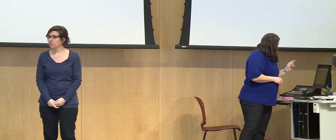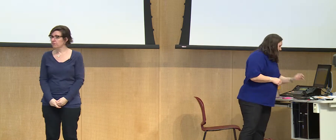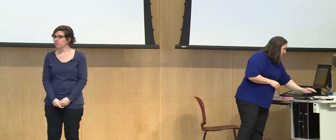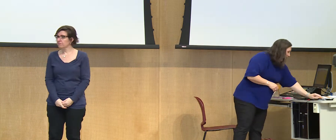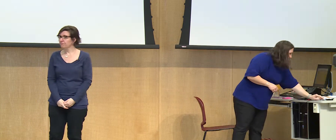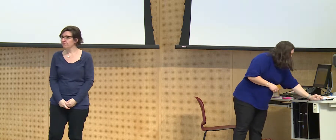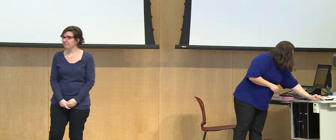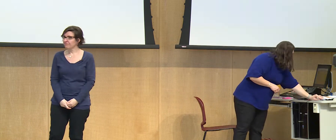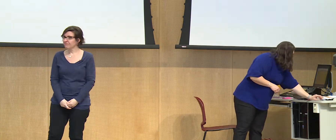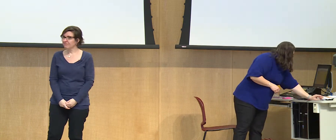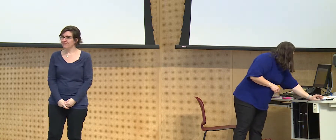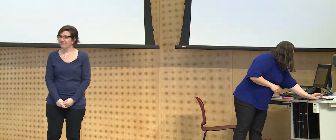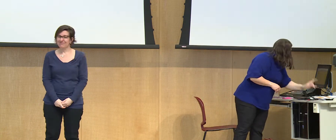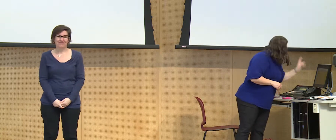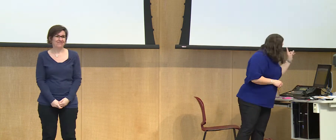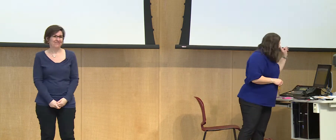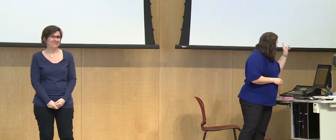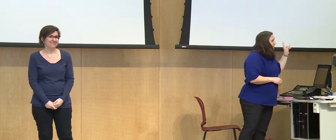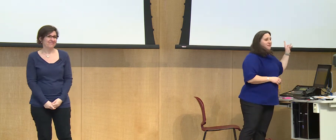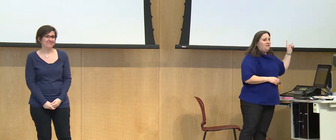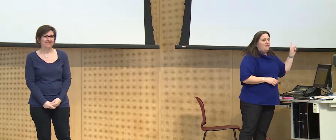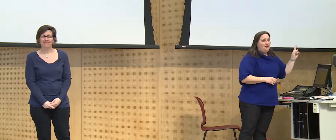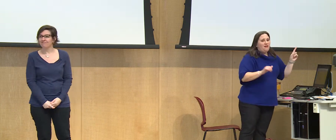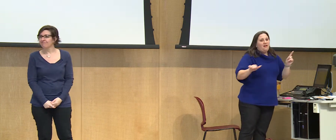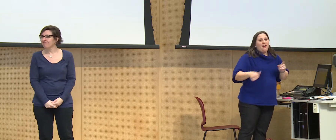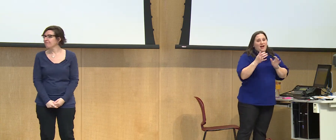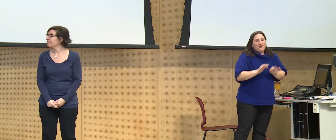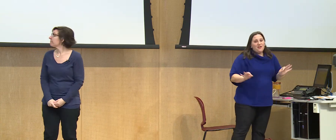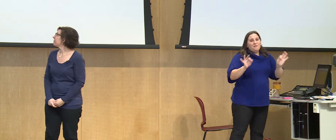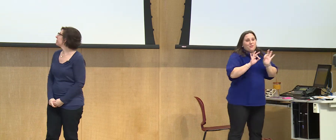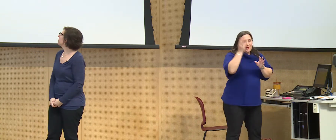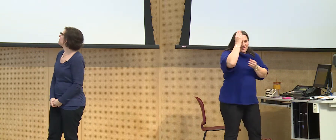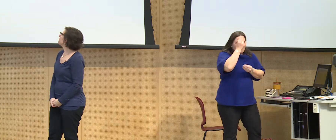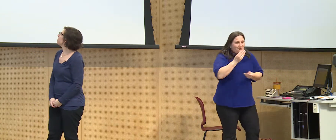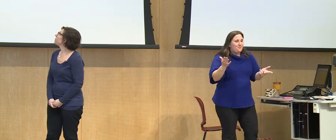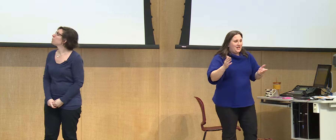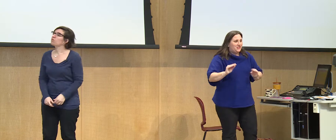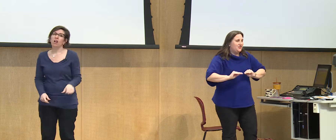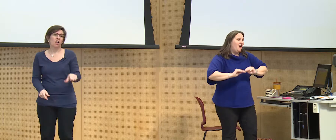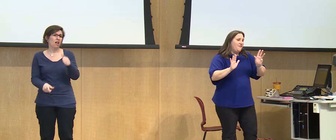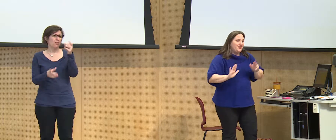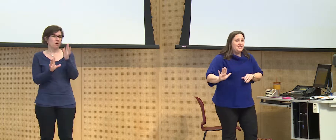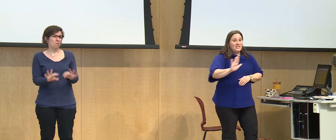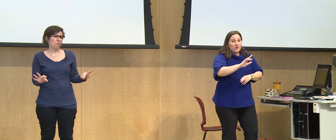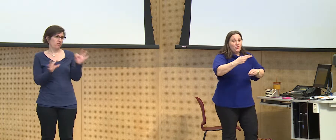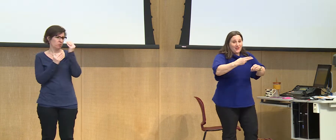So, oops. Okay. Other important information, obviously your